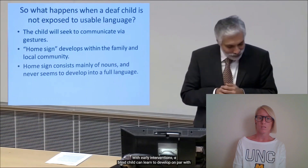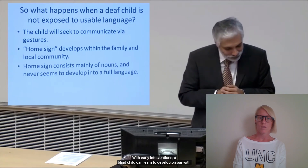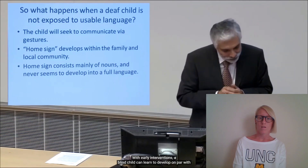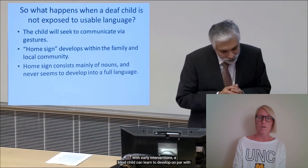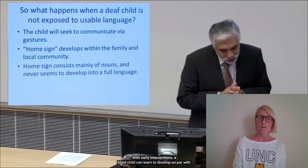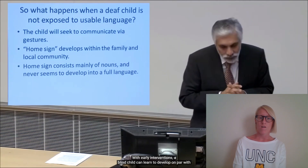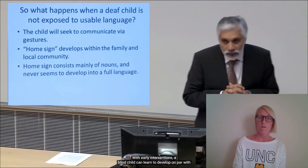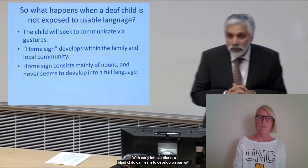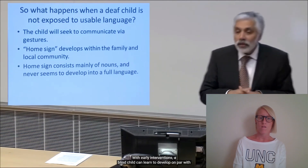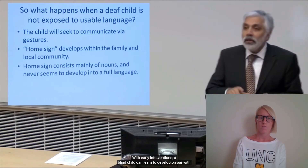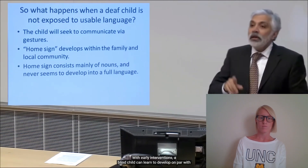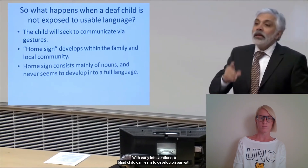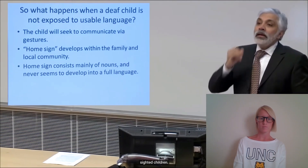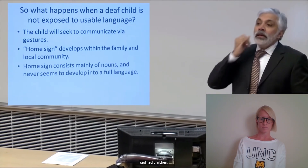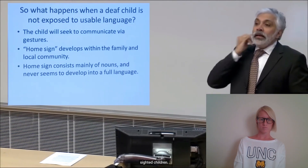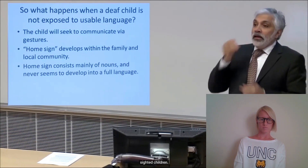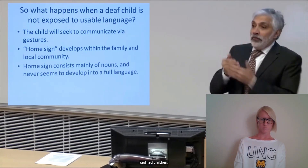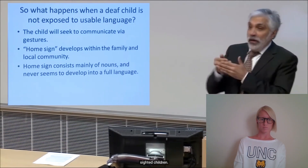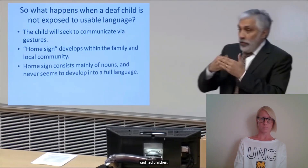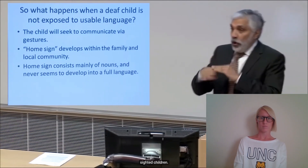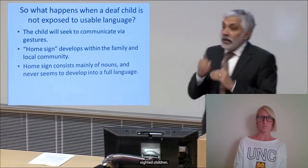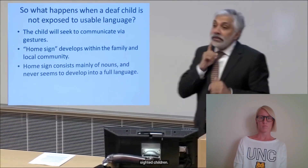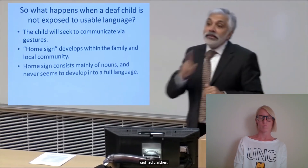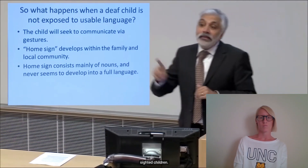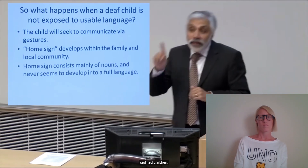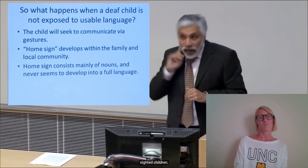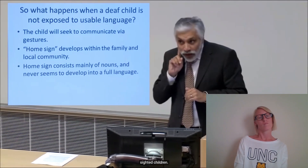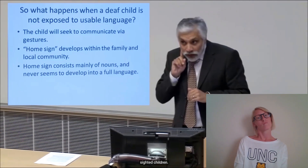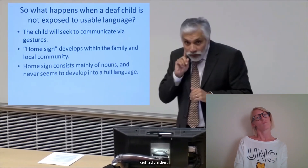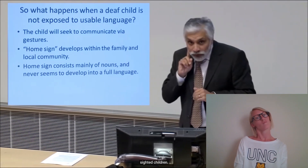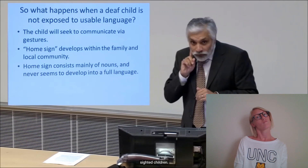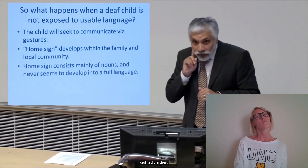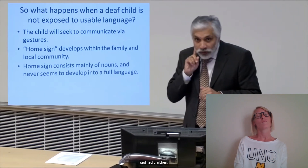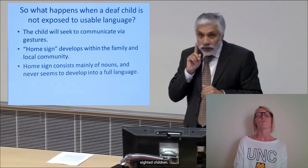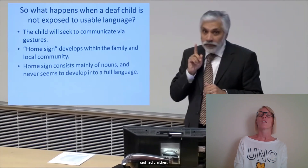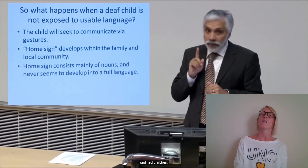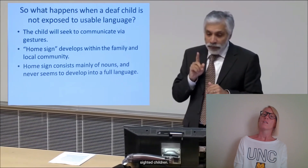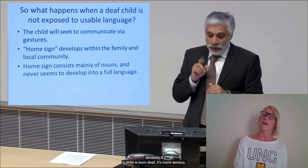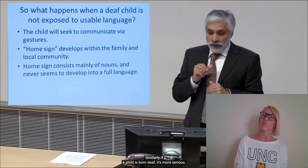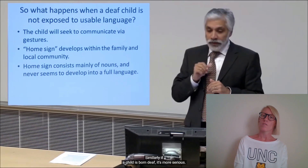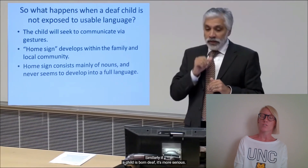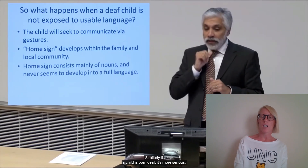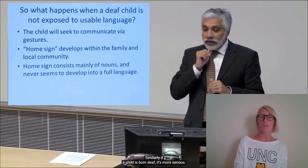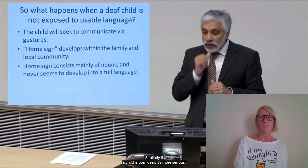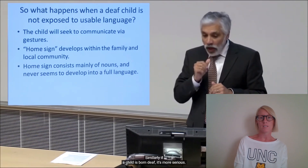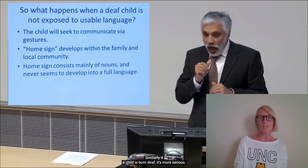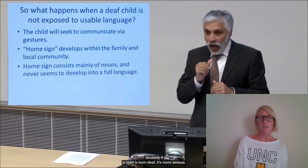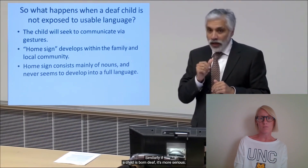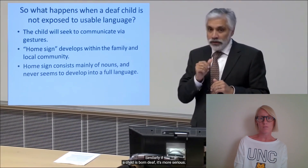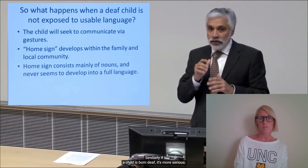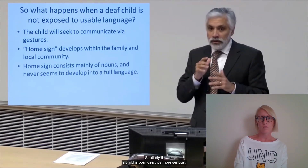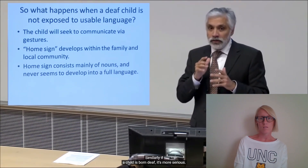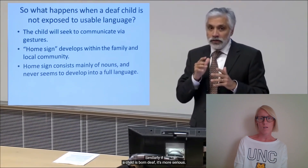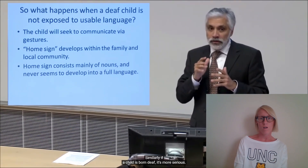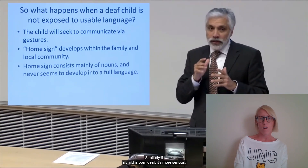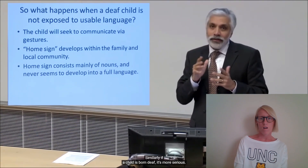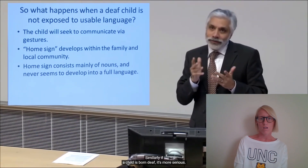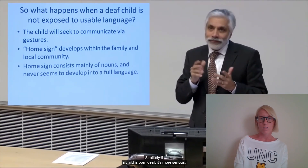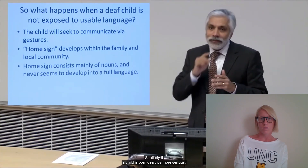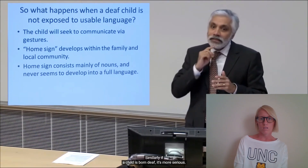on par with its sighted counterparts. Similarly, if a child is born deaf,